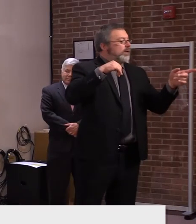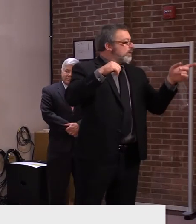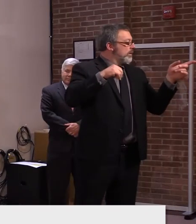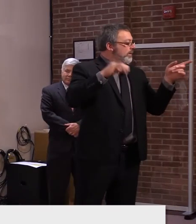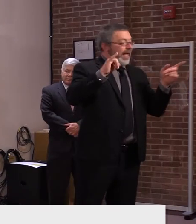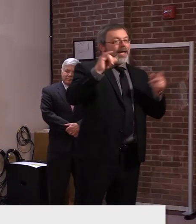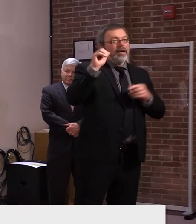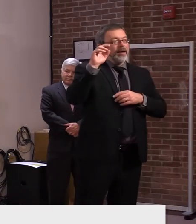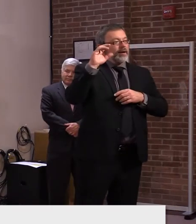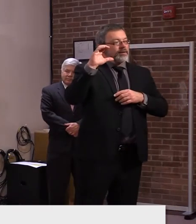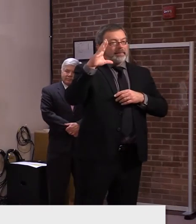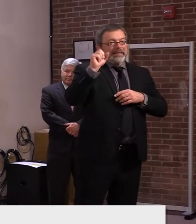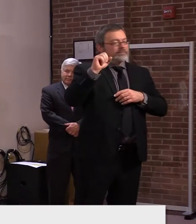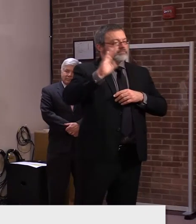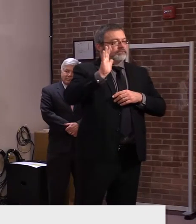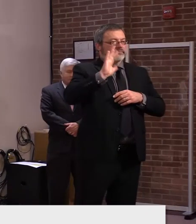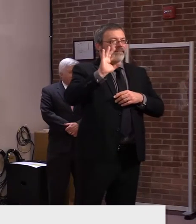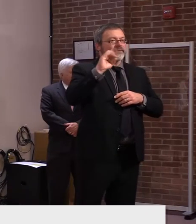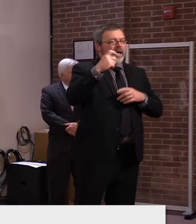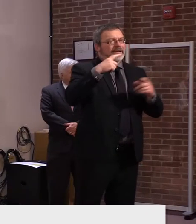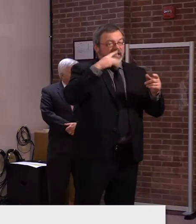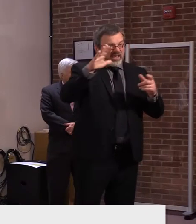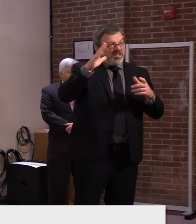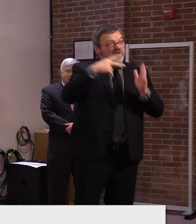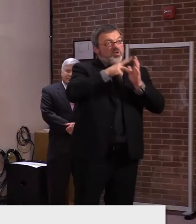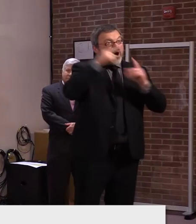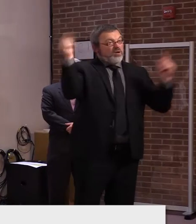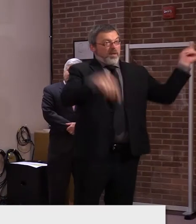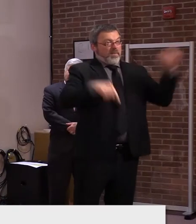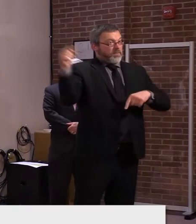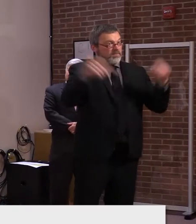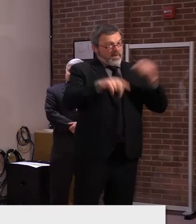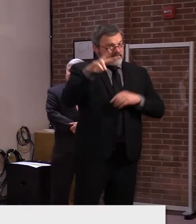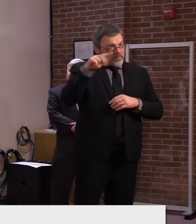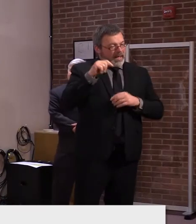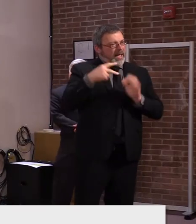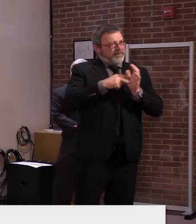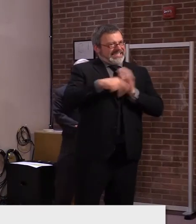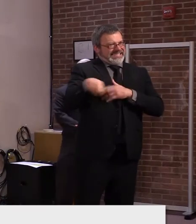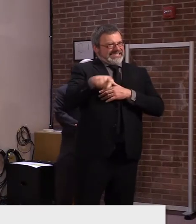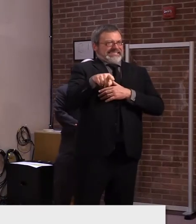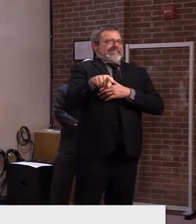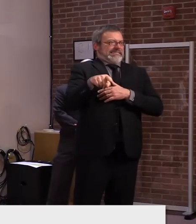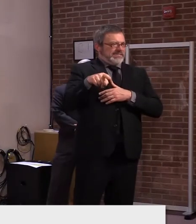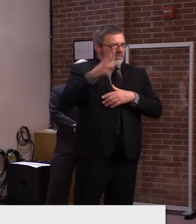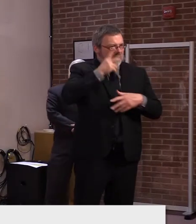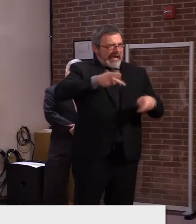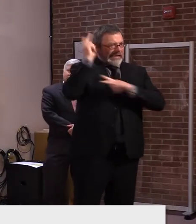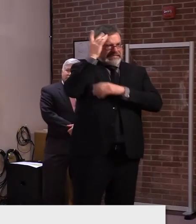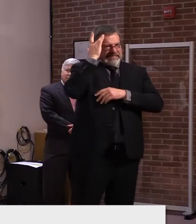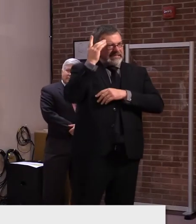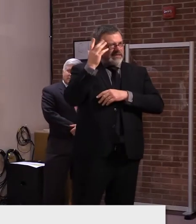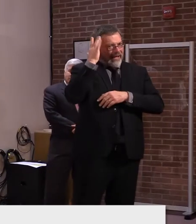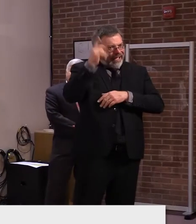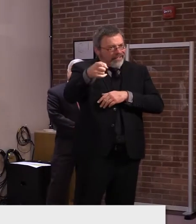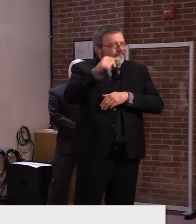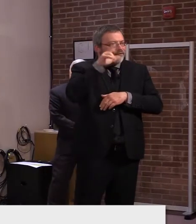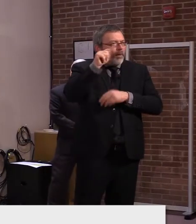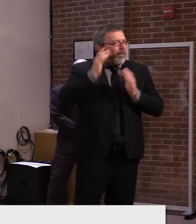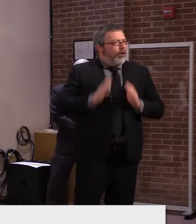I don't know of any. That doesn't mean there isn't any. There are international travel recommendations and